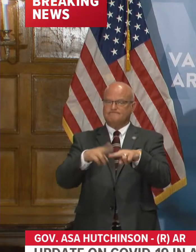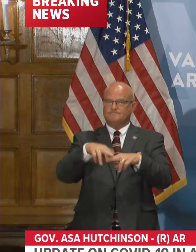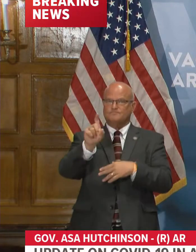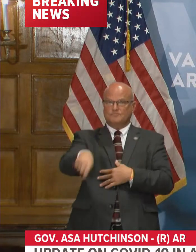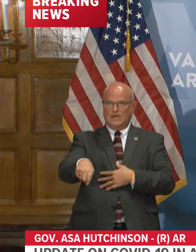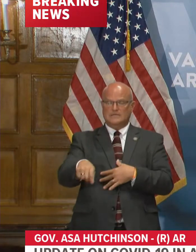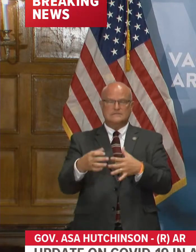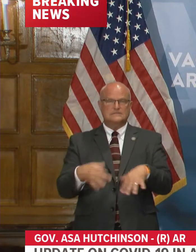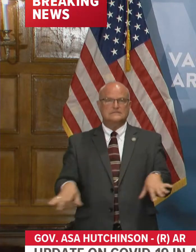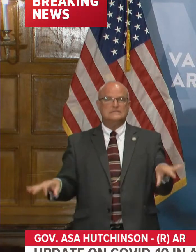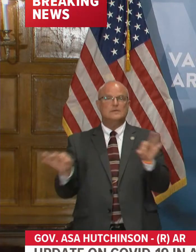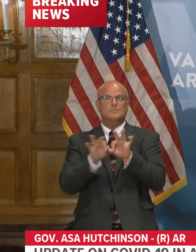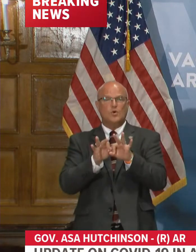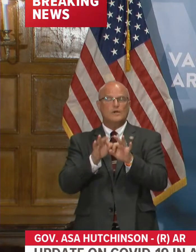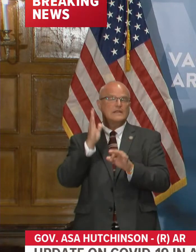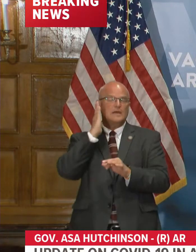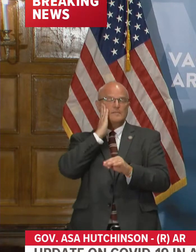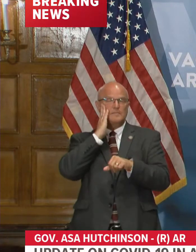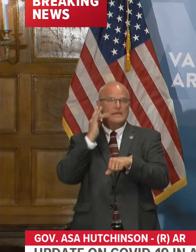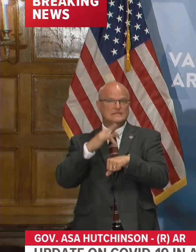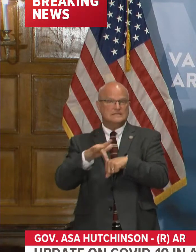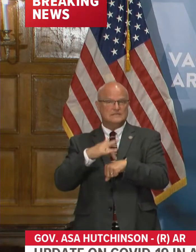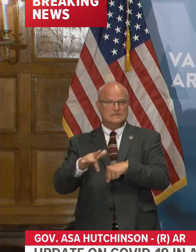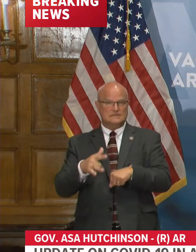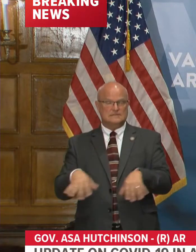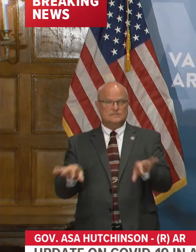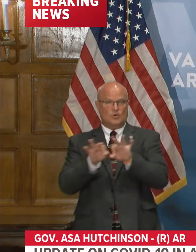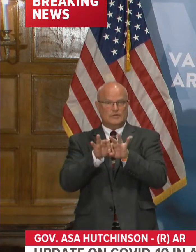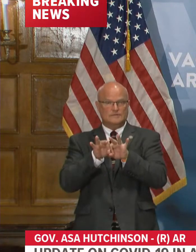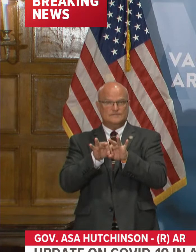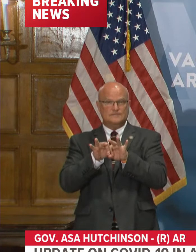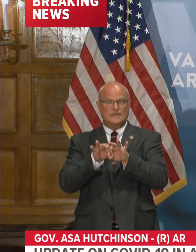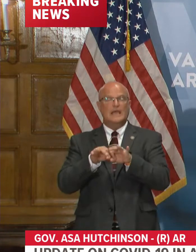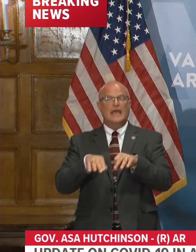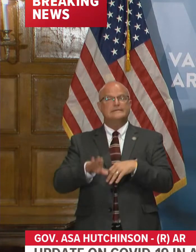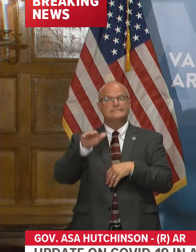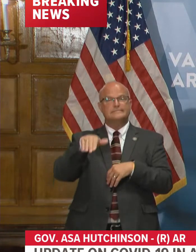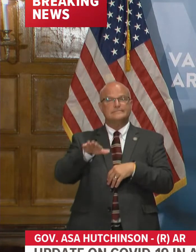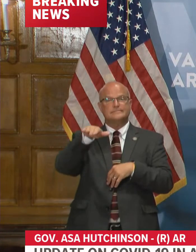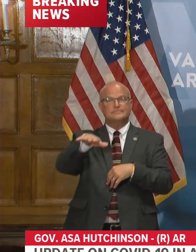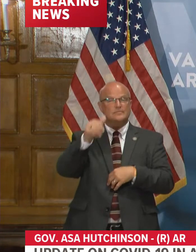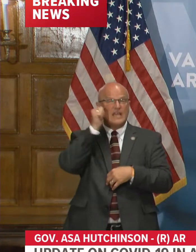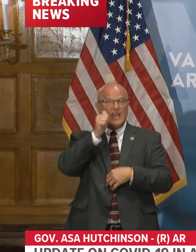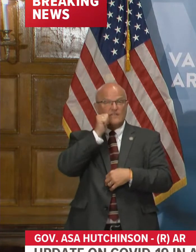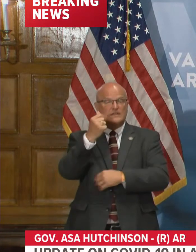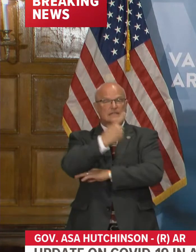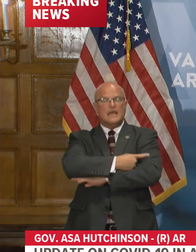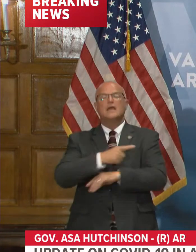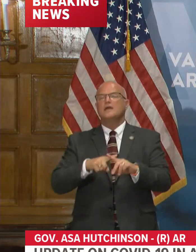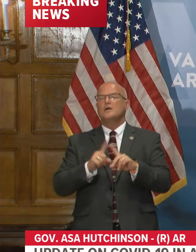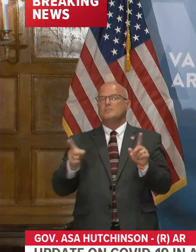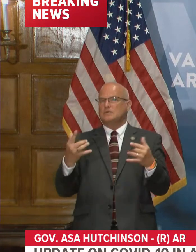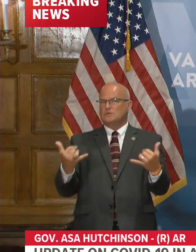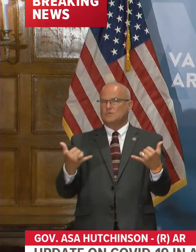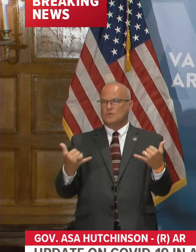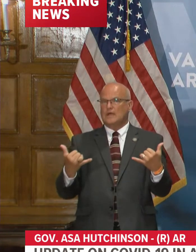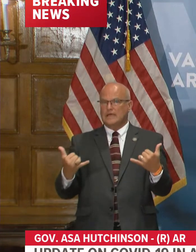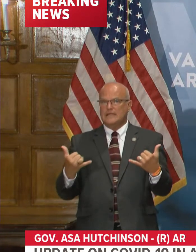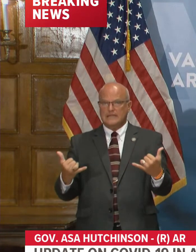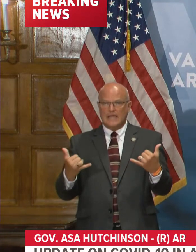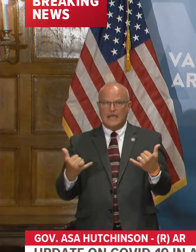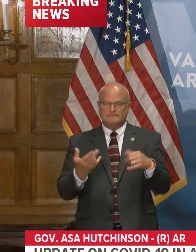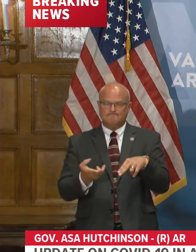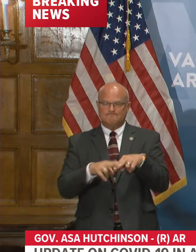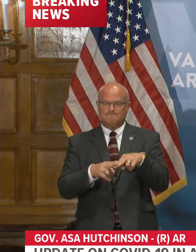and how critical our bed space is. And it fluctuates day by day, but right now, because of